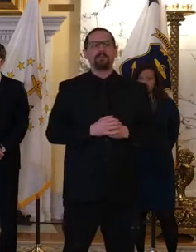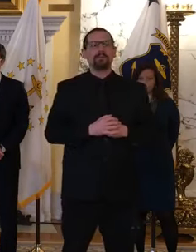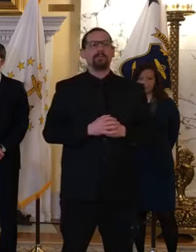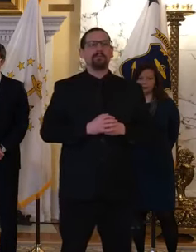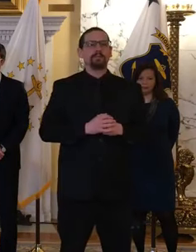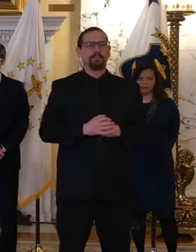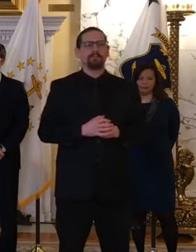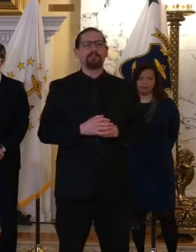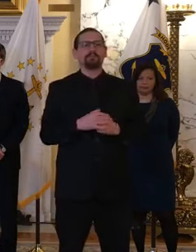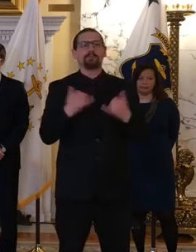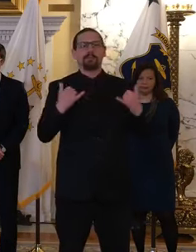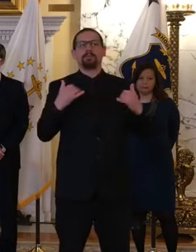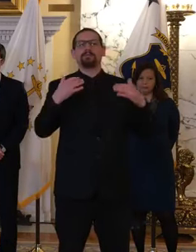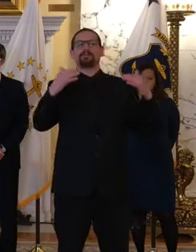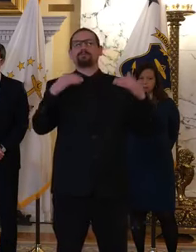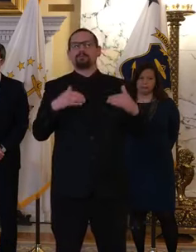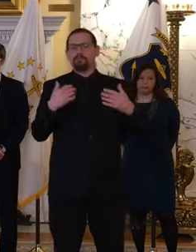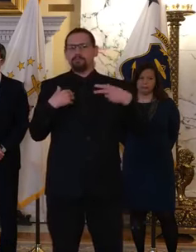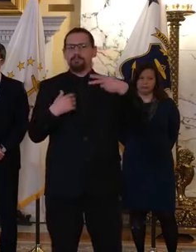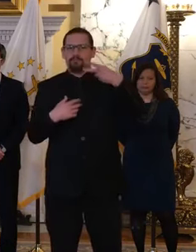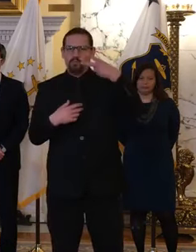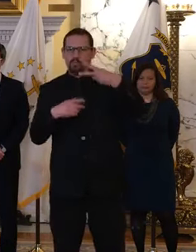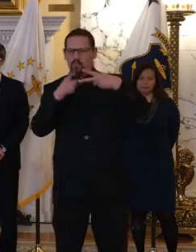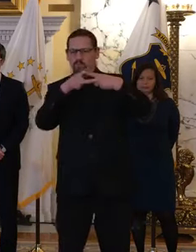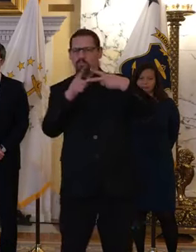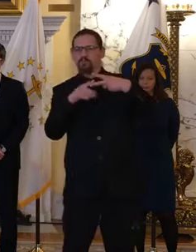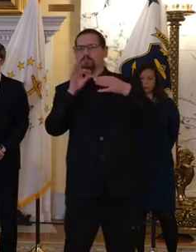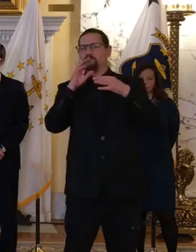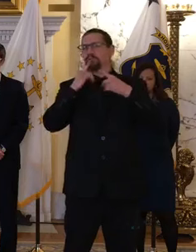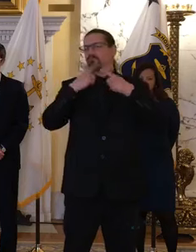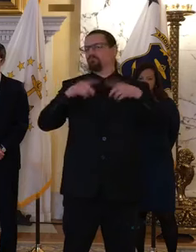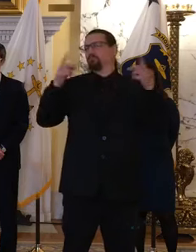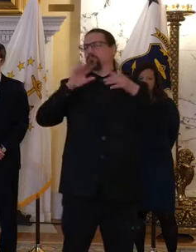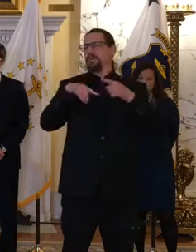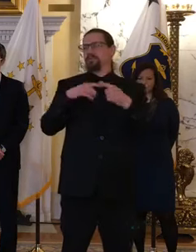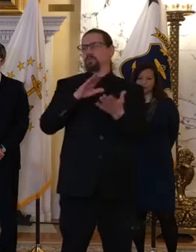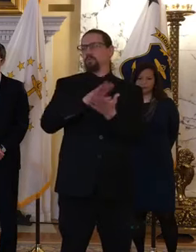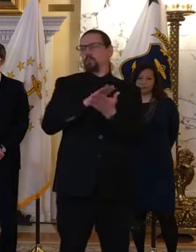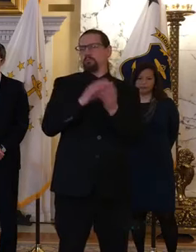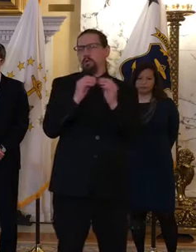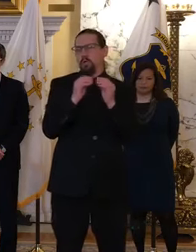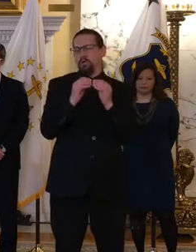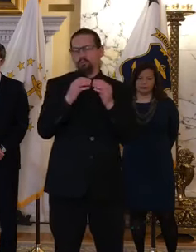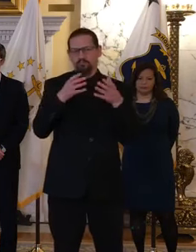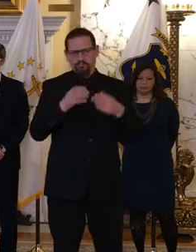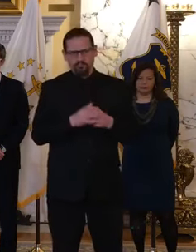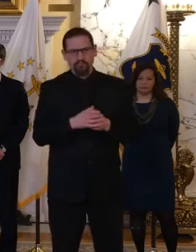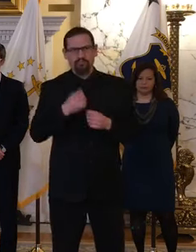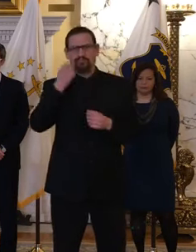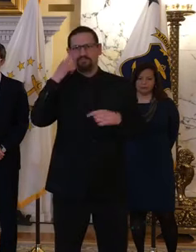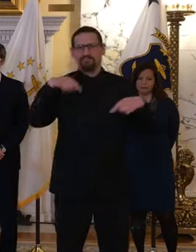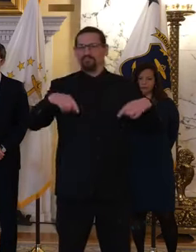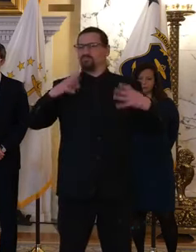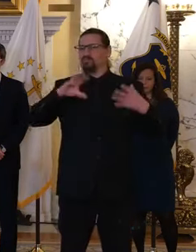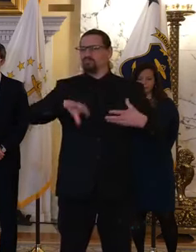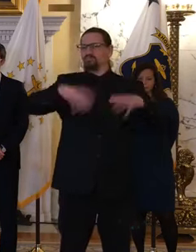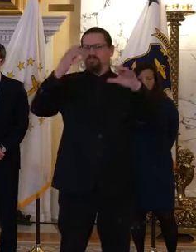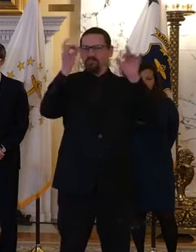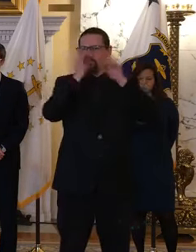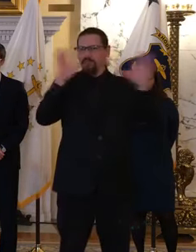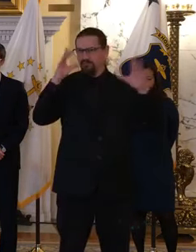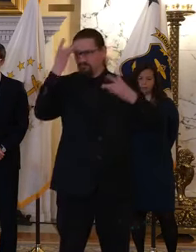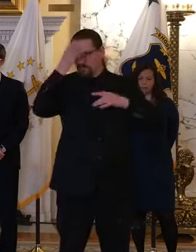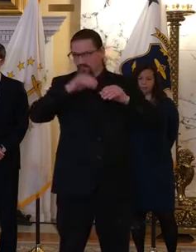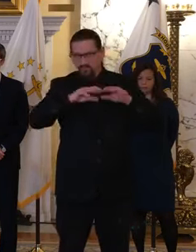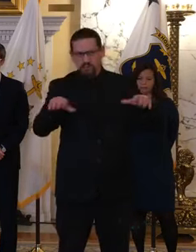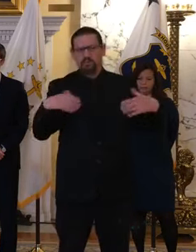This crisis is hitting all of us hard. It is hitting the most vulnerable especially